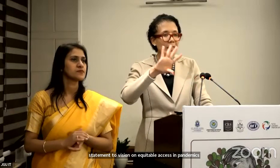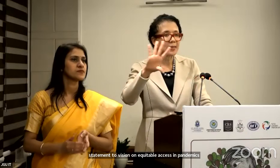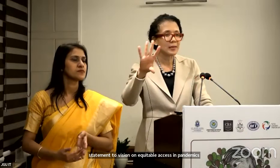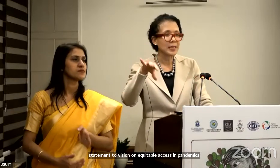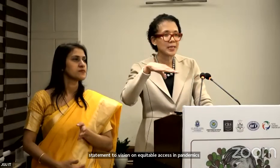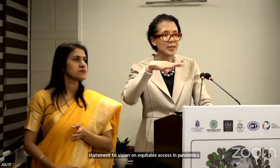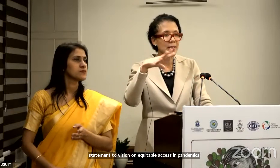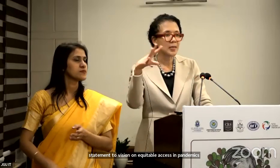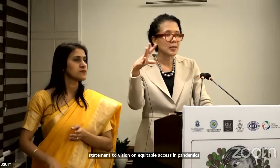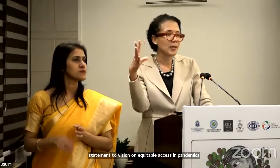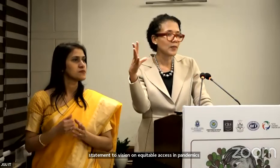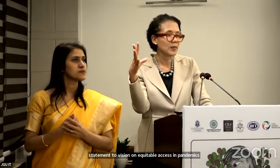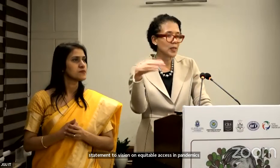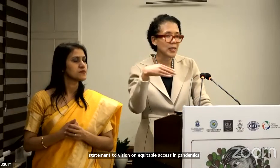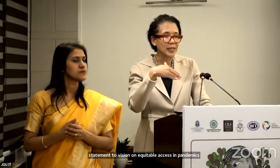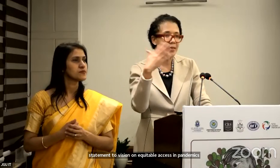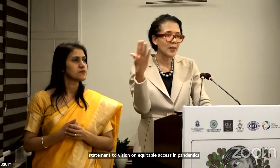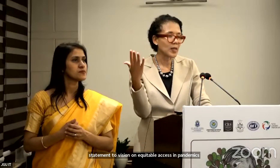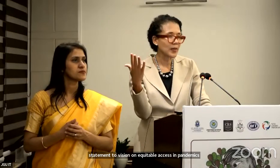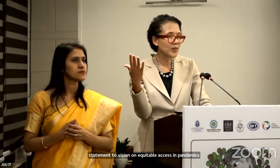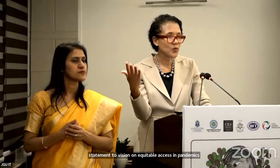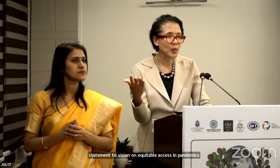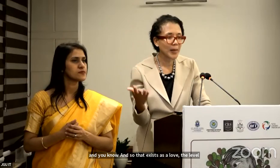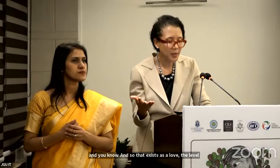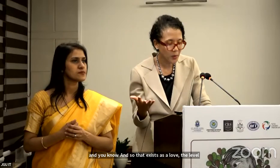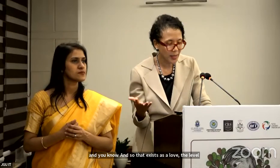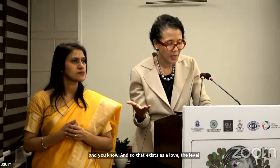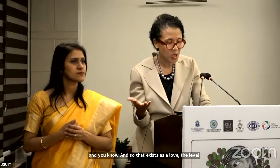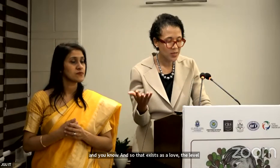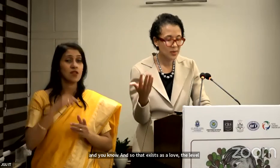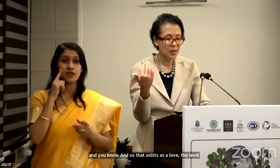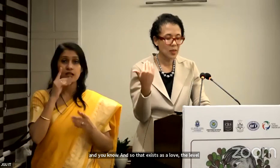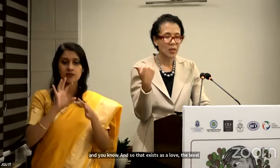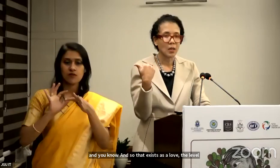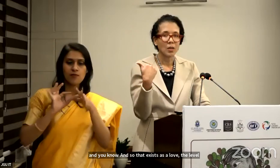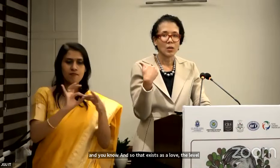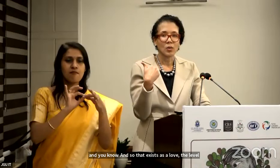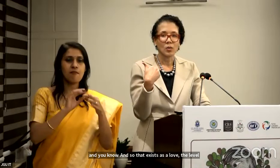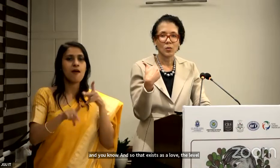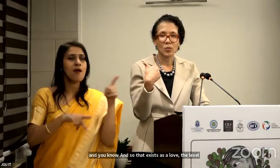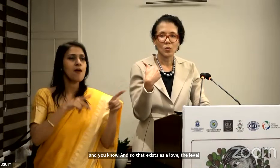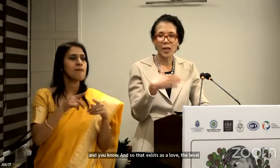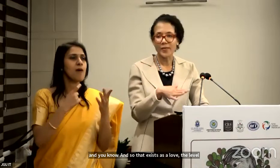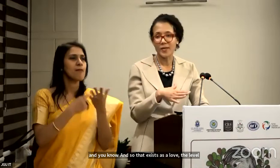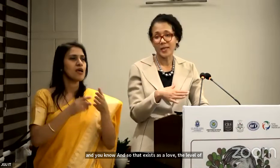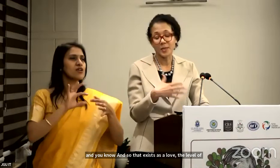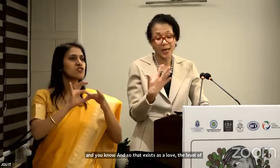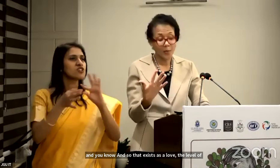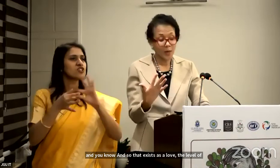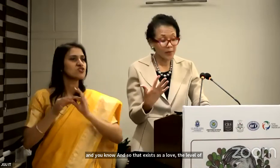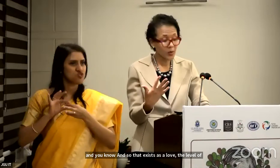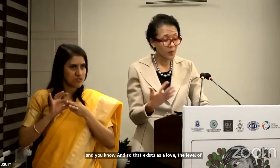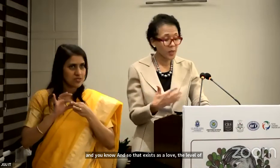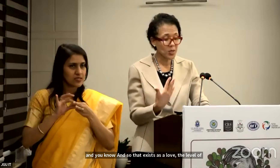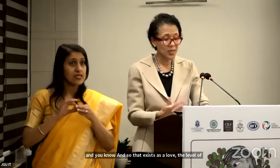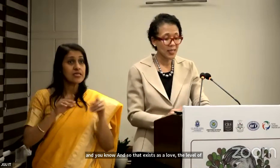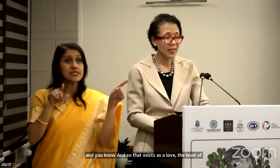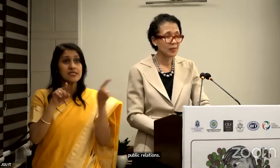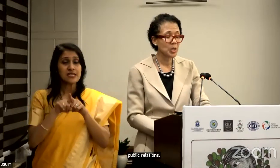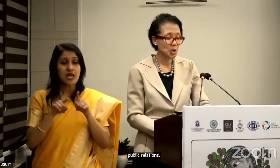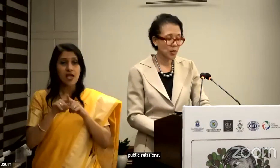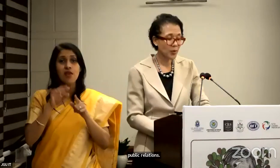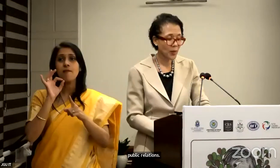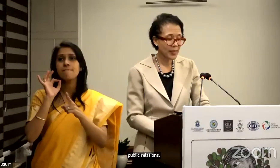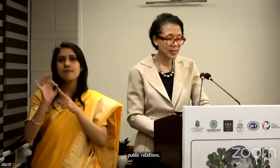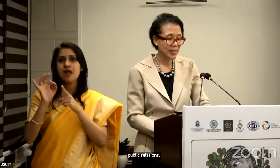so that exists as a the level of sort of public relations, while at the same time, private corporations